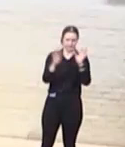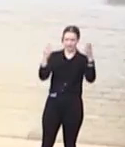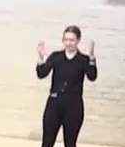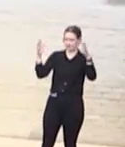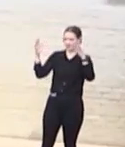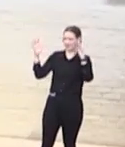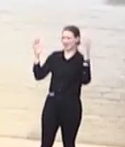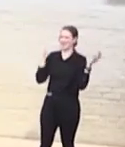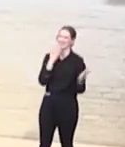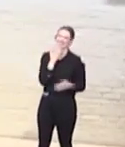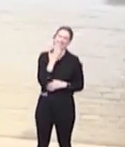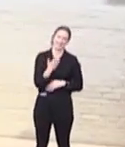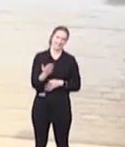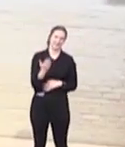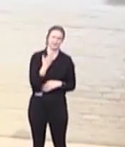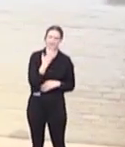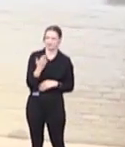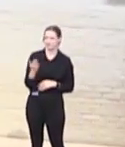thank you.